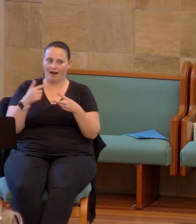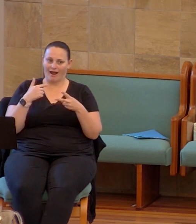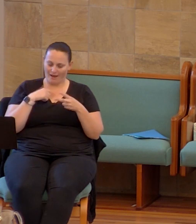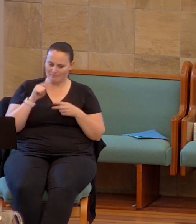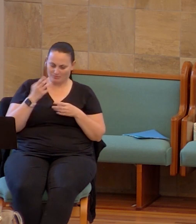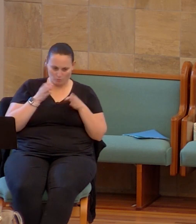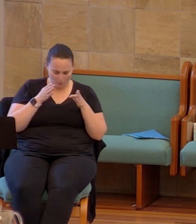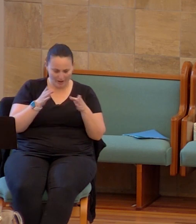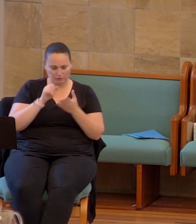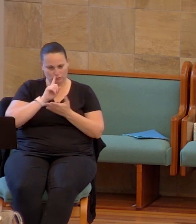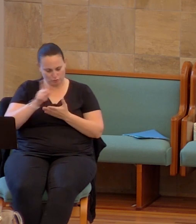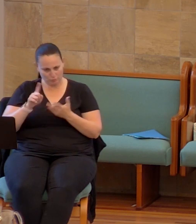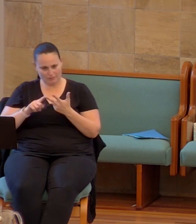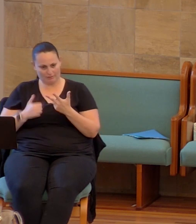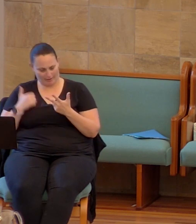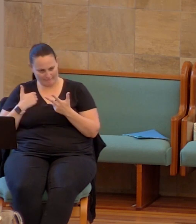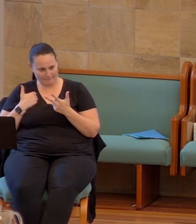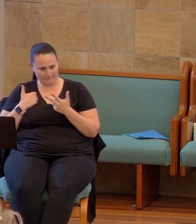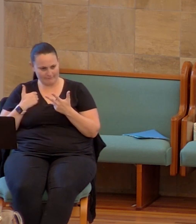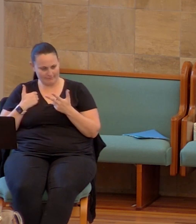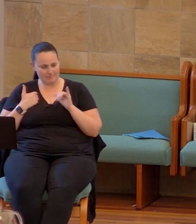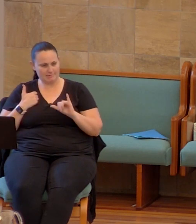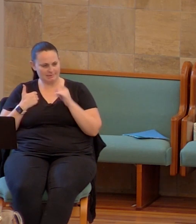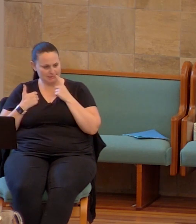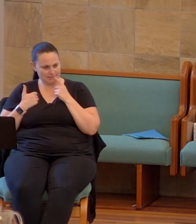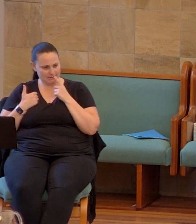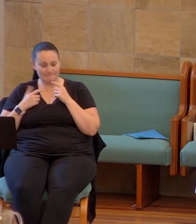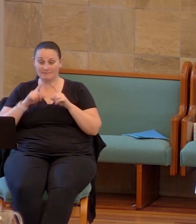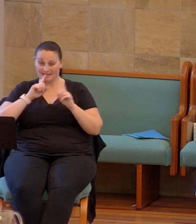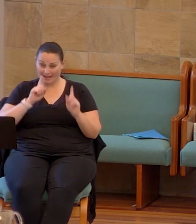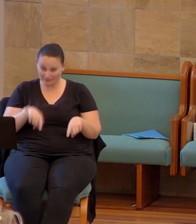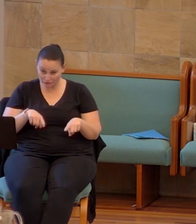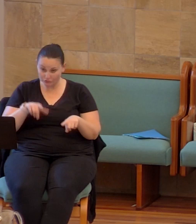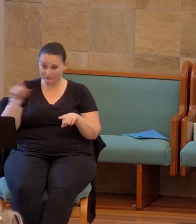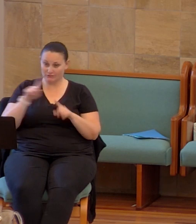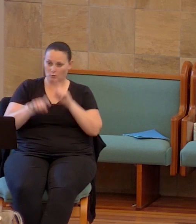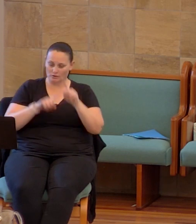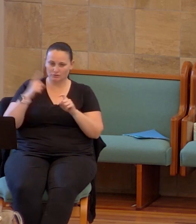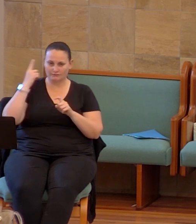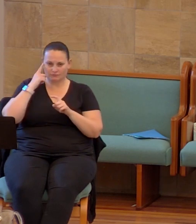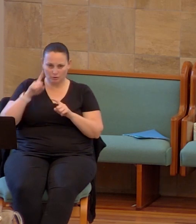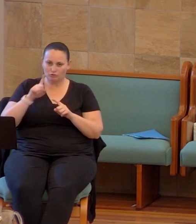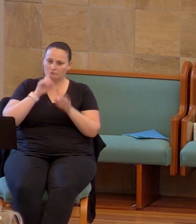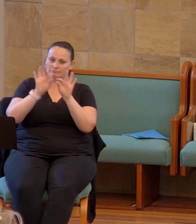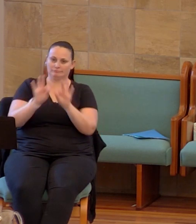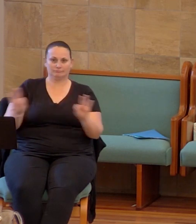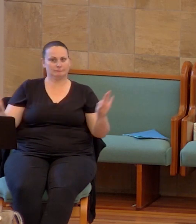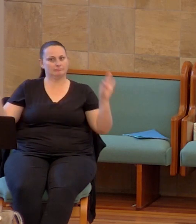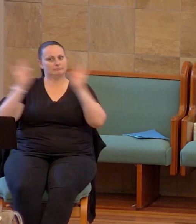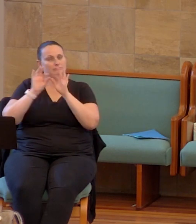way, the truth, and the life. Answers these questions of ultimate